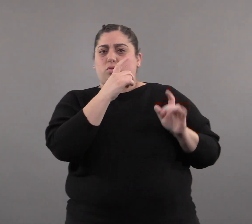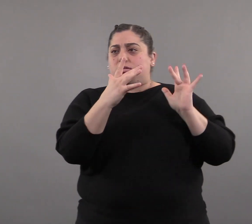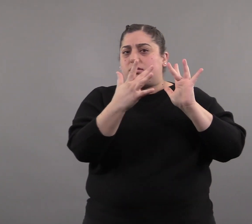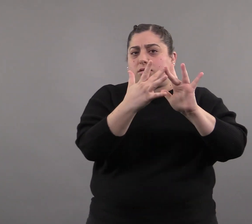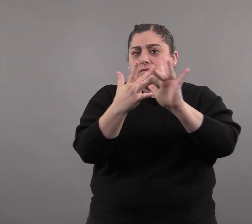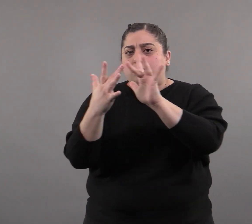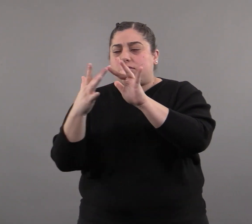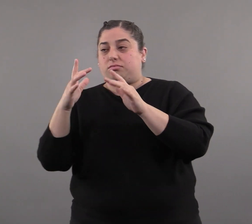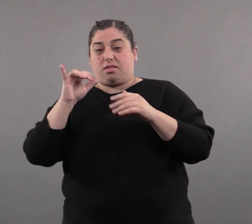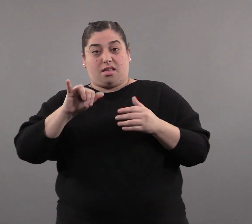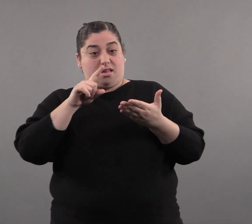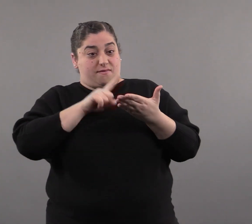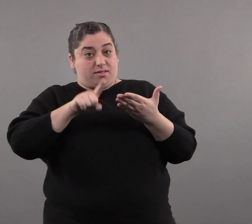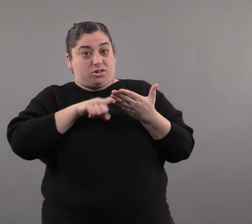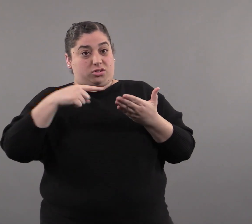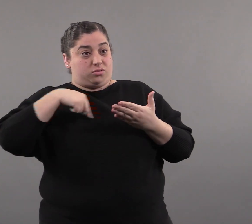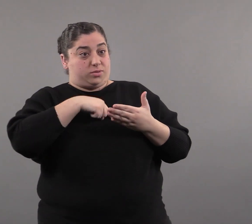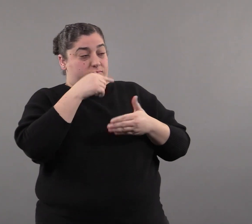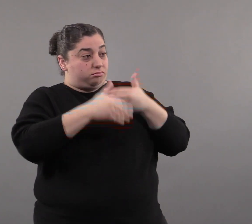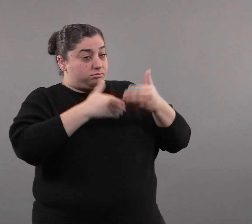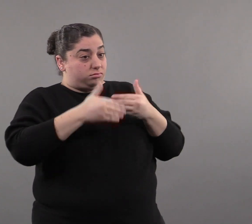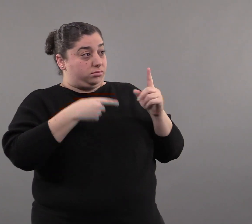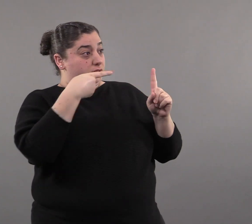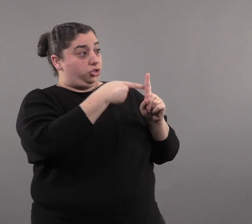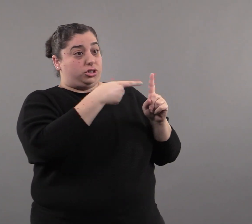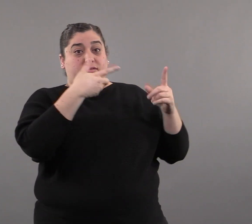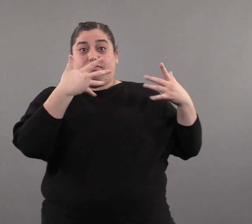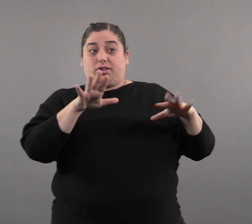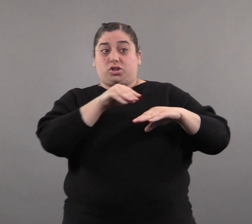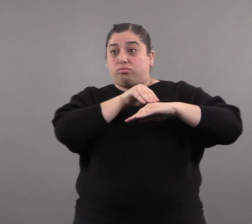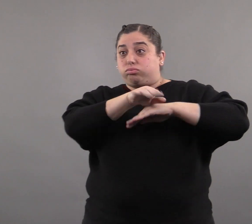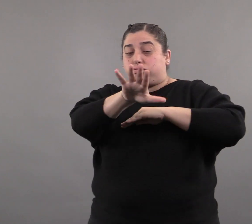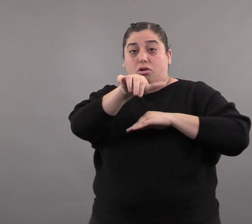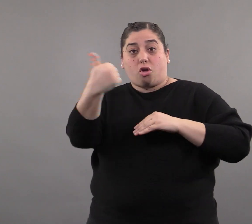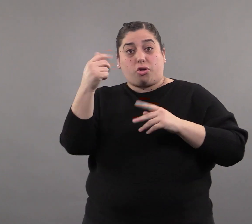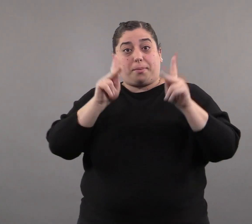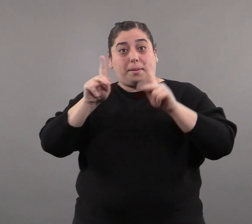woman has exposed any other people? I will have Dr. McDonald respond to that question.